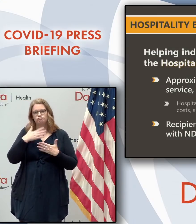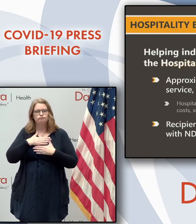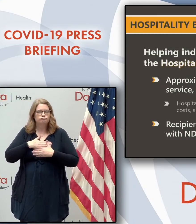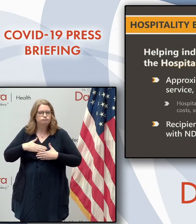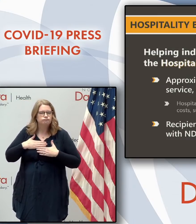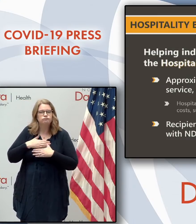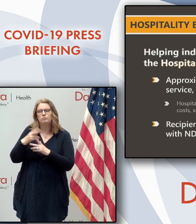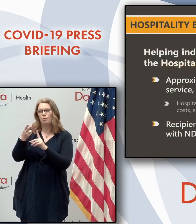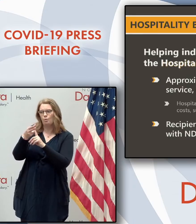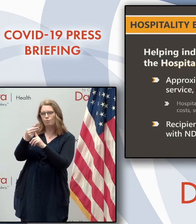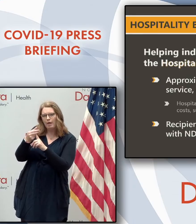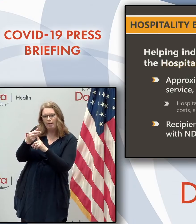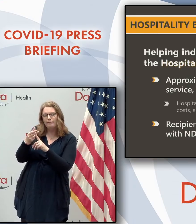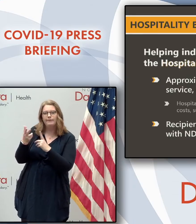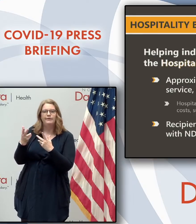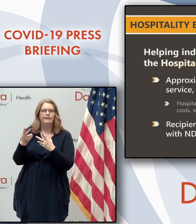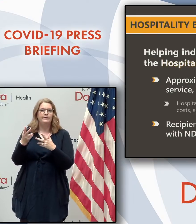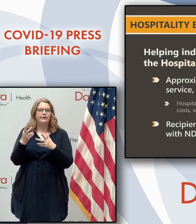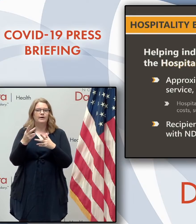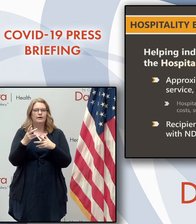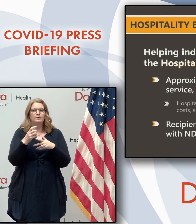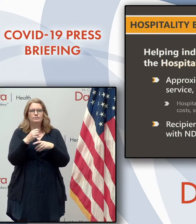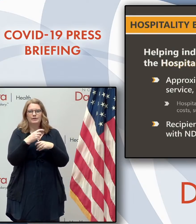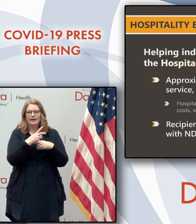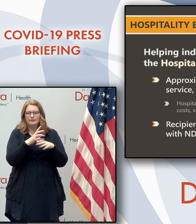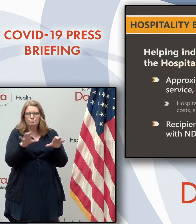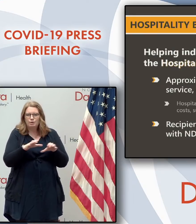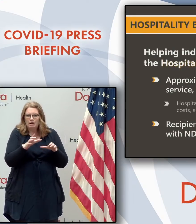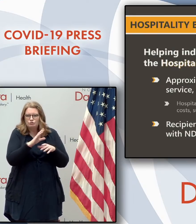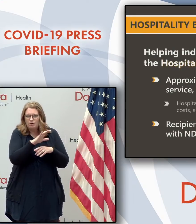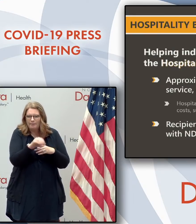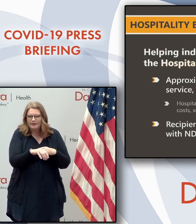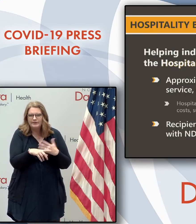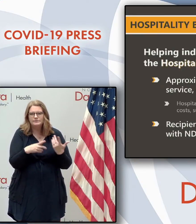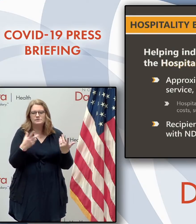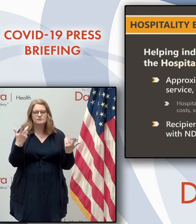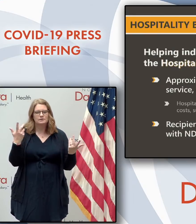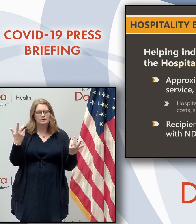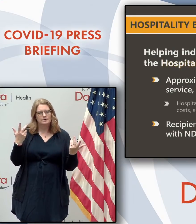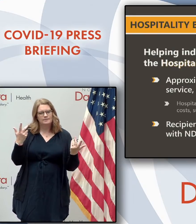entertainment, hotels, production companies, all of